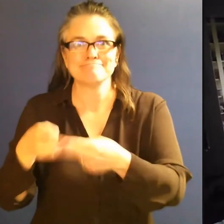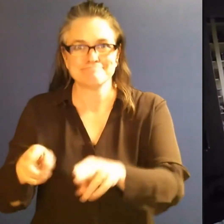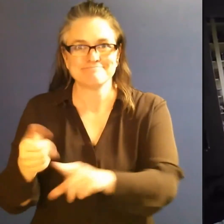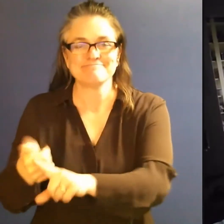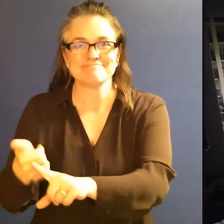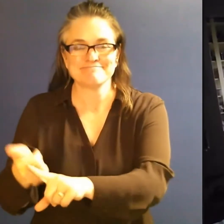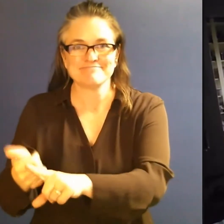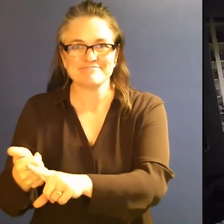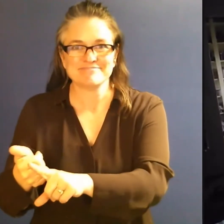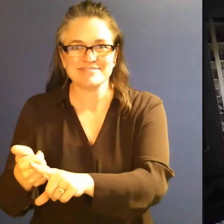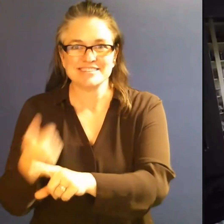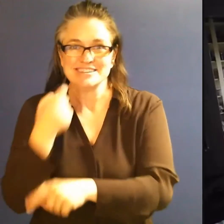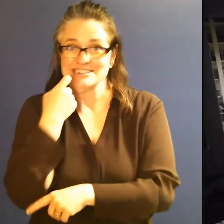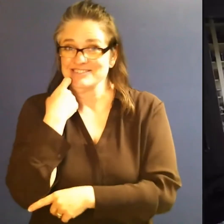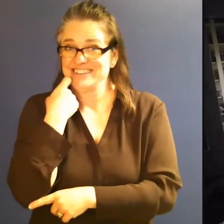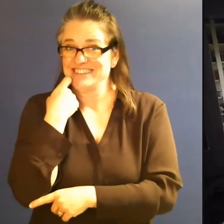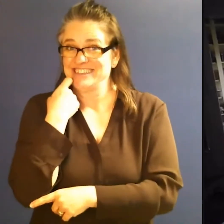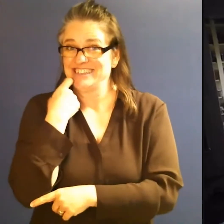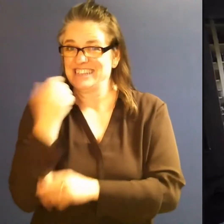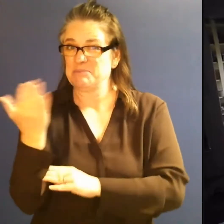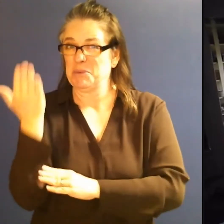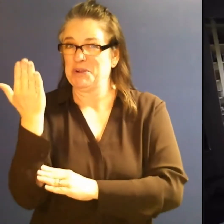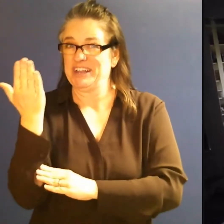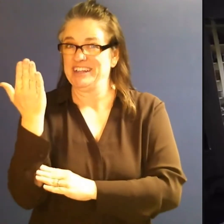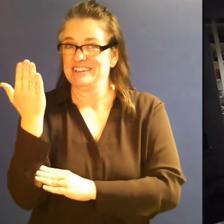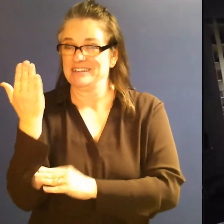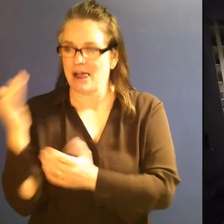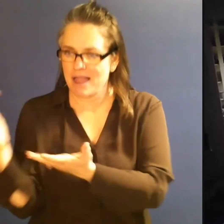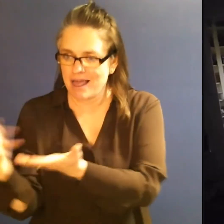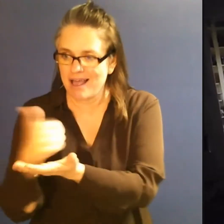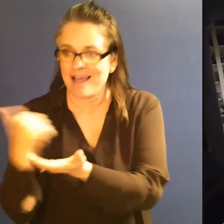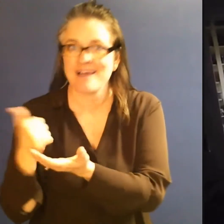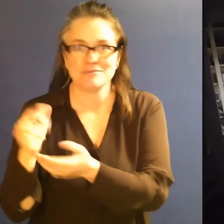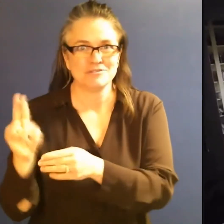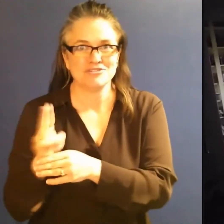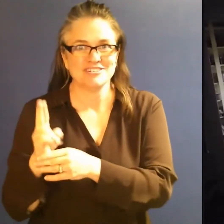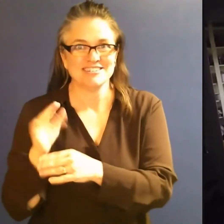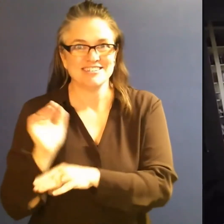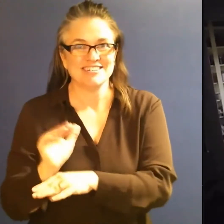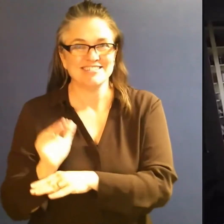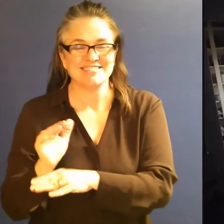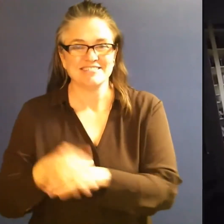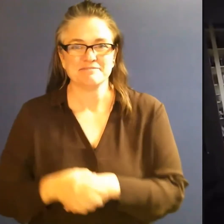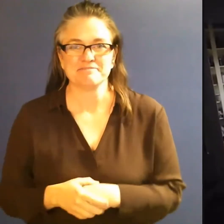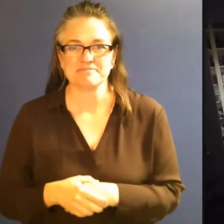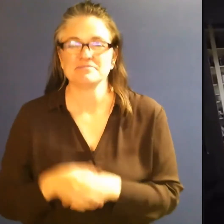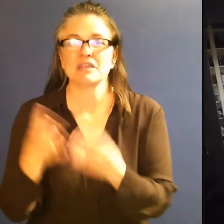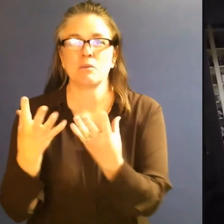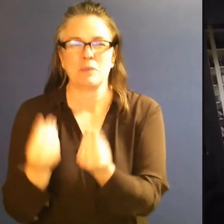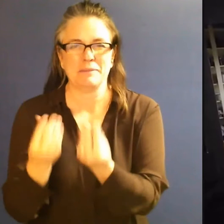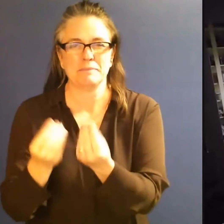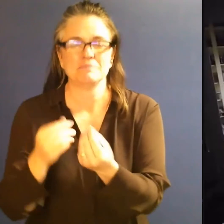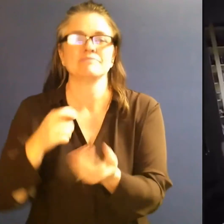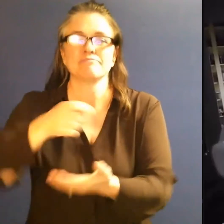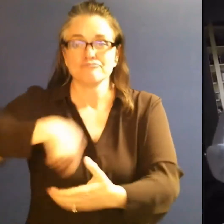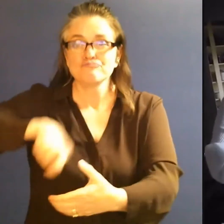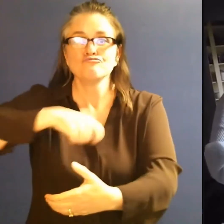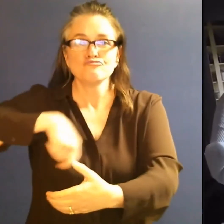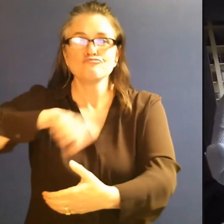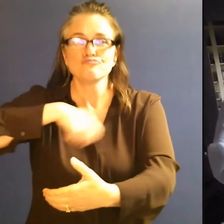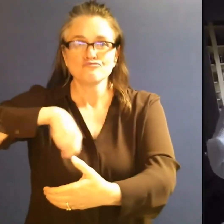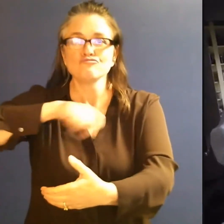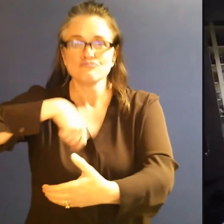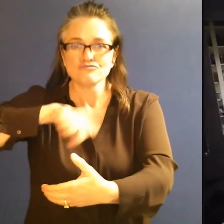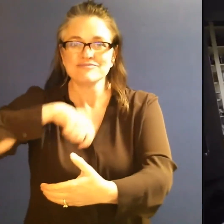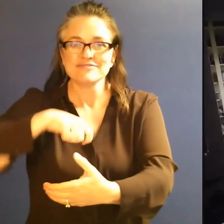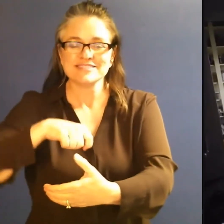was freshly laid this morning. So you just mix together your wet ingredients, and then